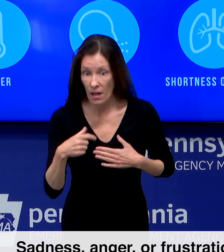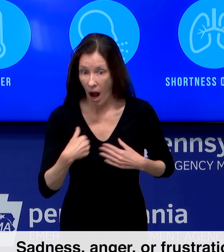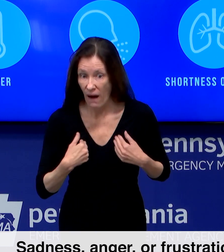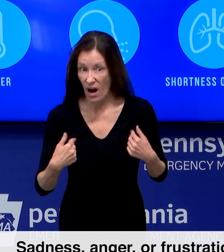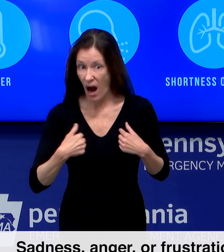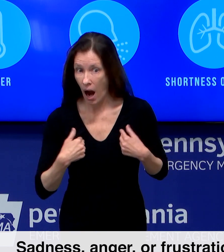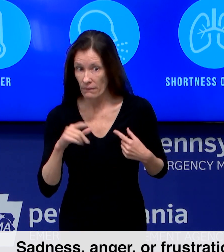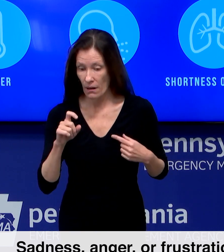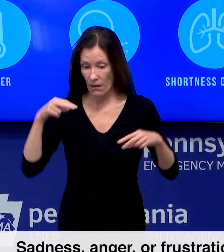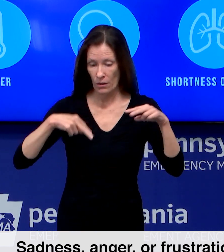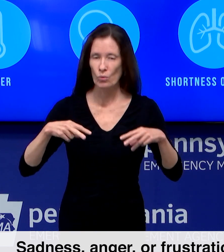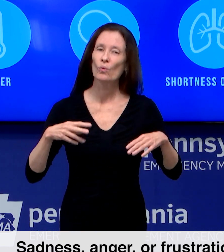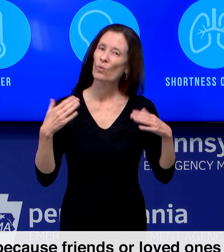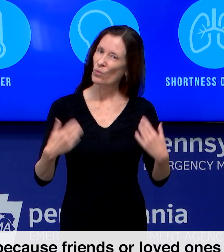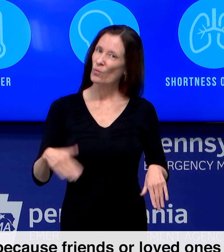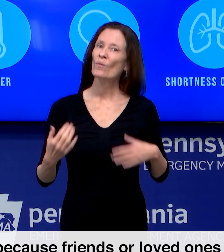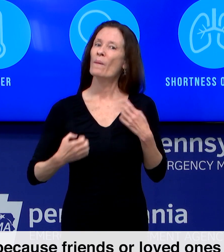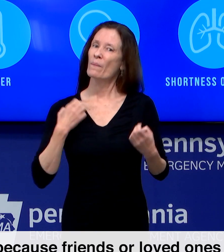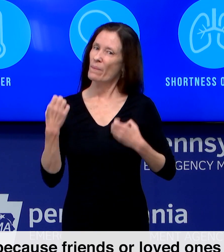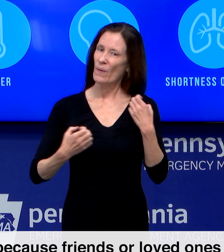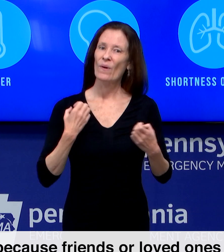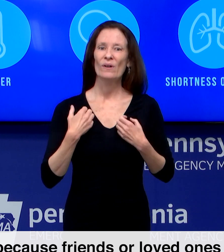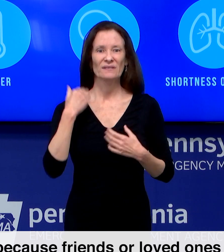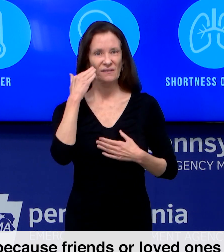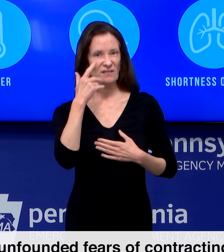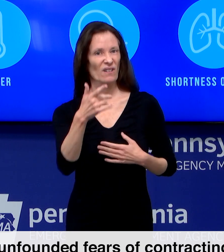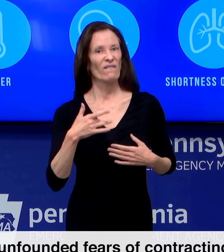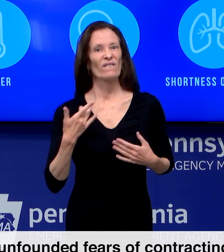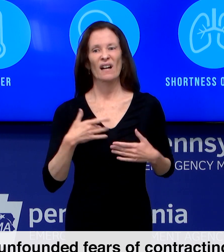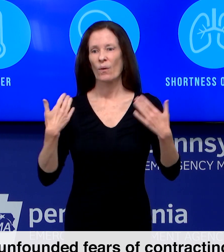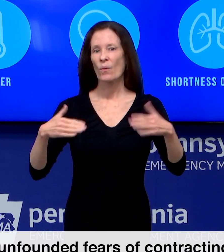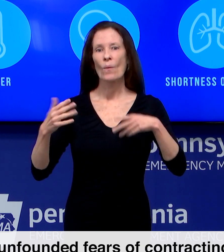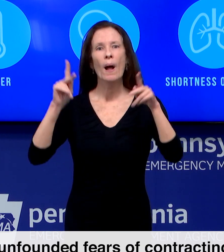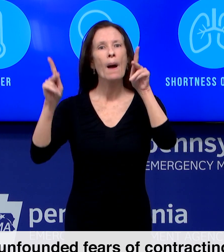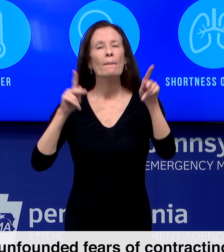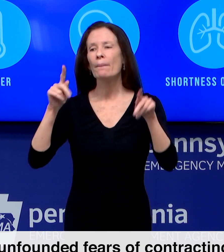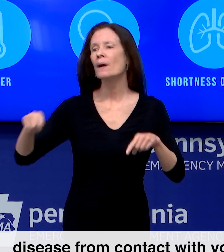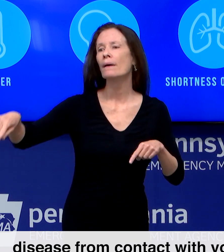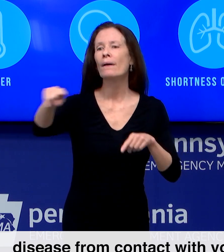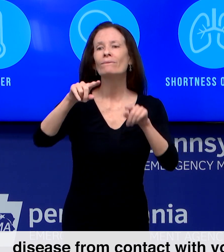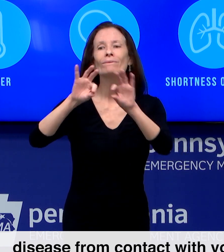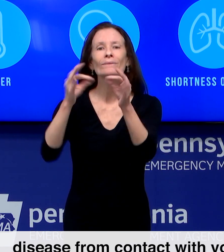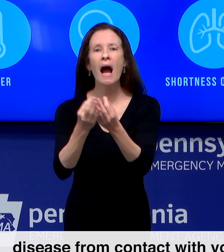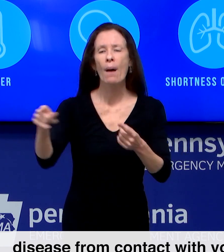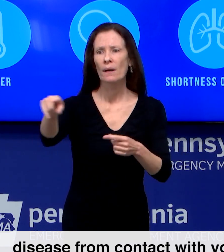sadness, anger, or frustration because friends or loved ones have unfounded fears of contracting the disease from contact with